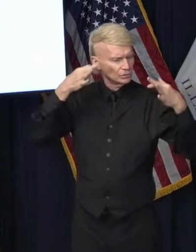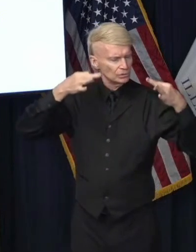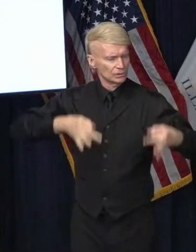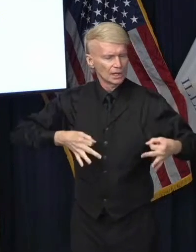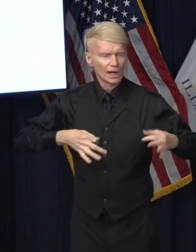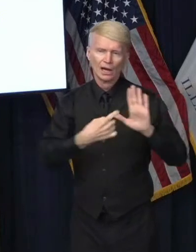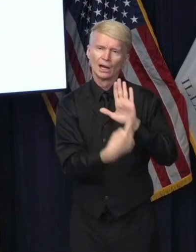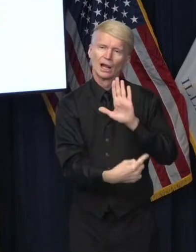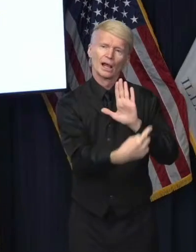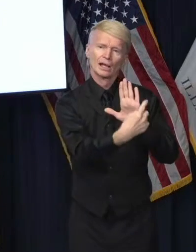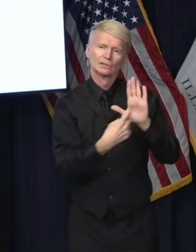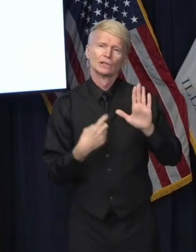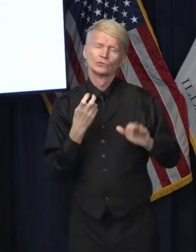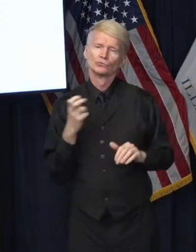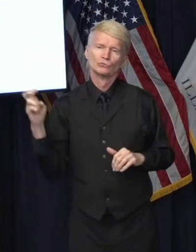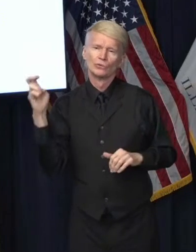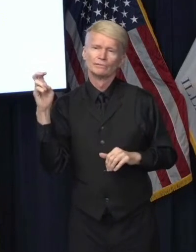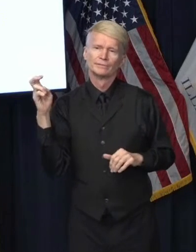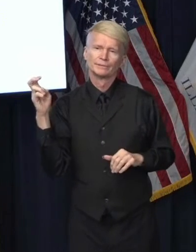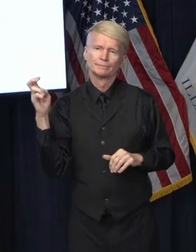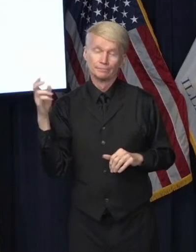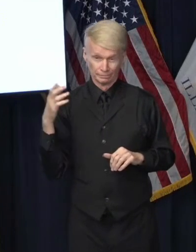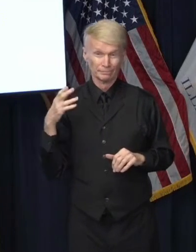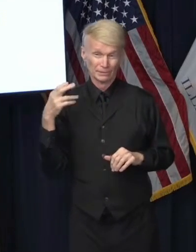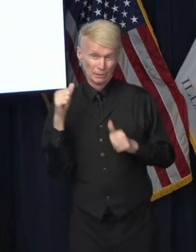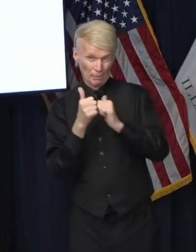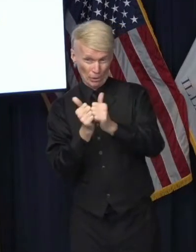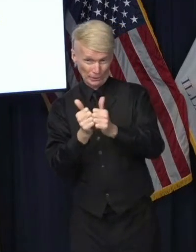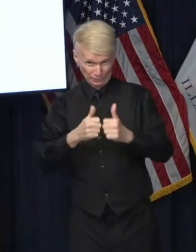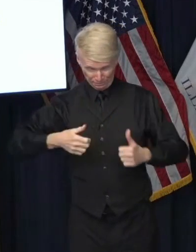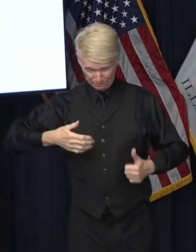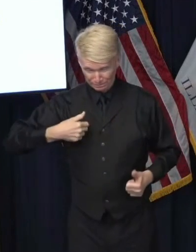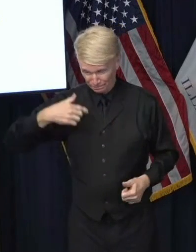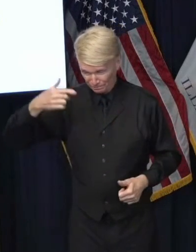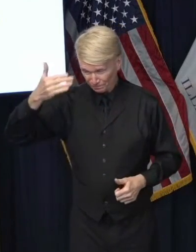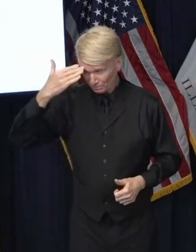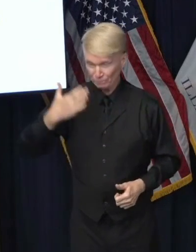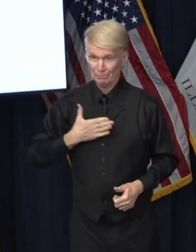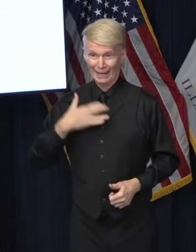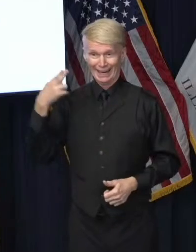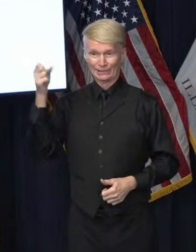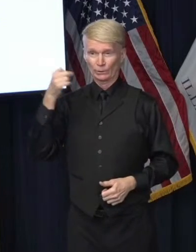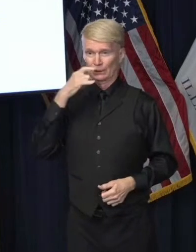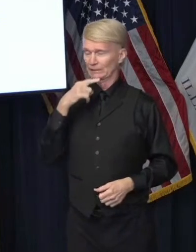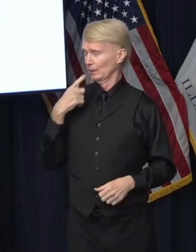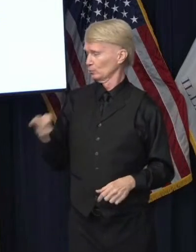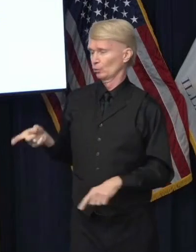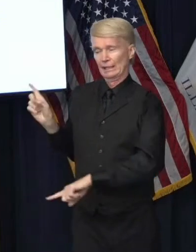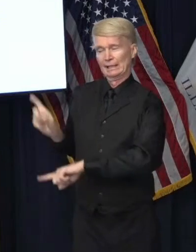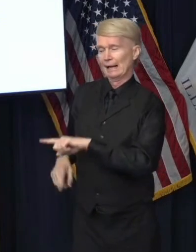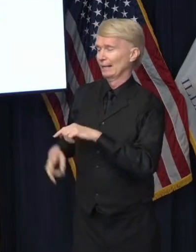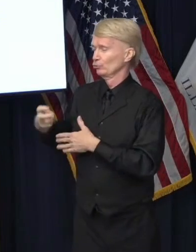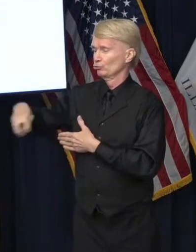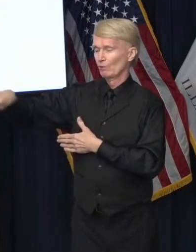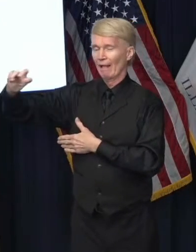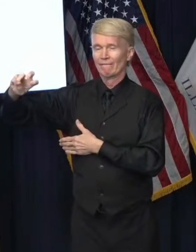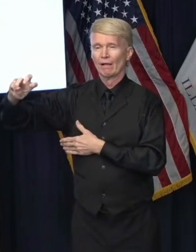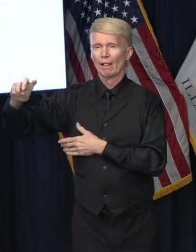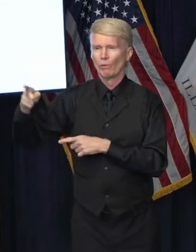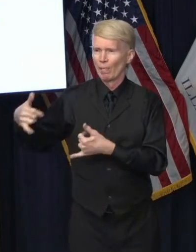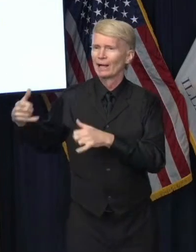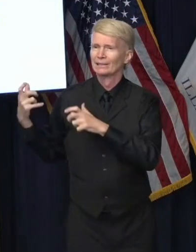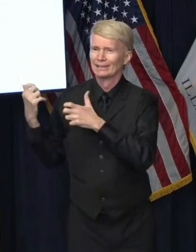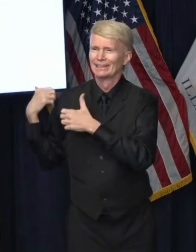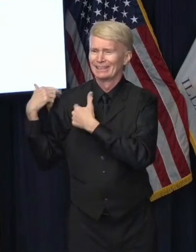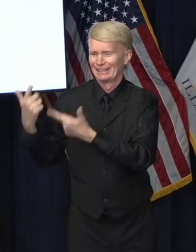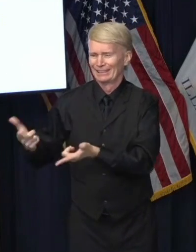travel sports? I mean, I know I have high school kids too, and I got to go home and tell them that they can't play travel sports since we've been playing since June. Yeah.